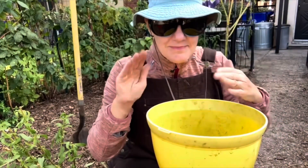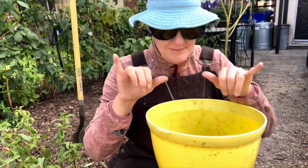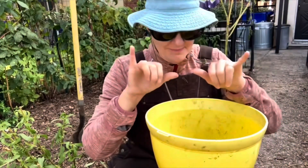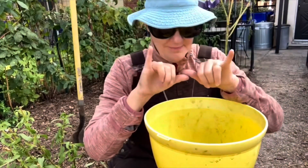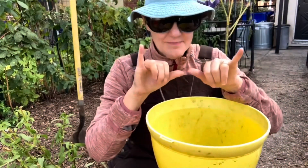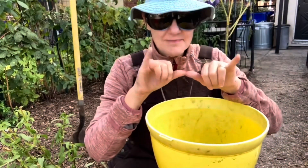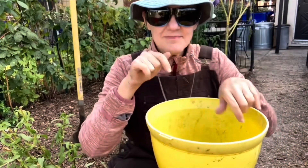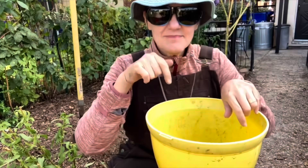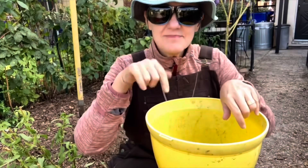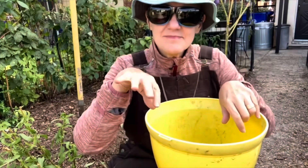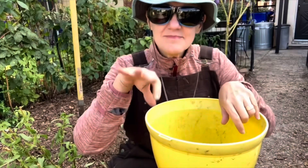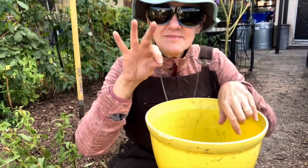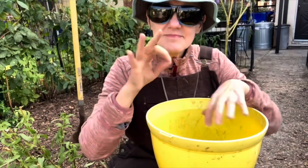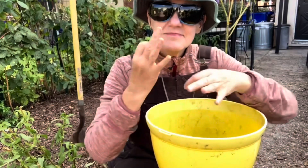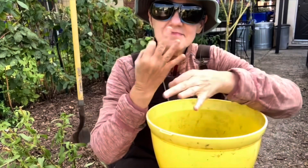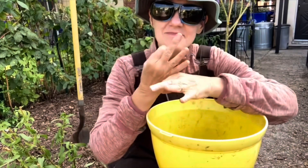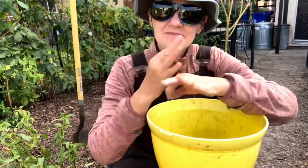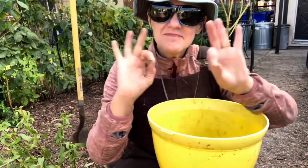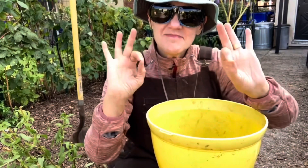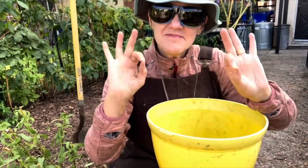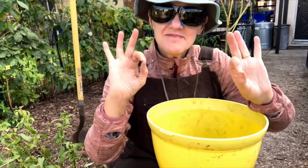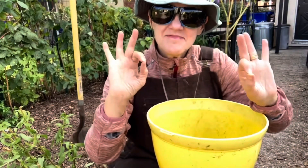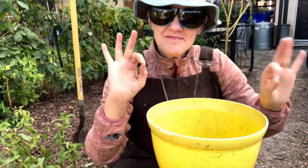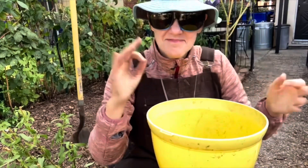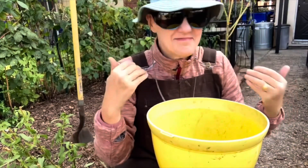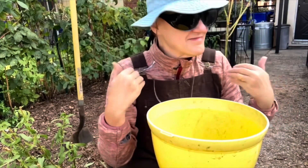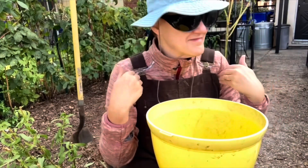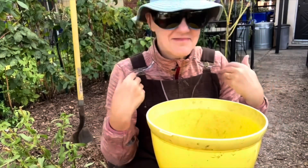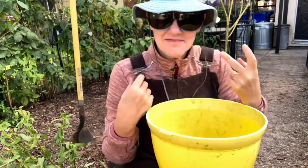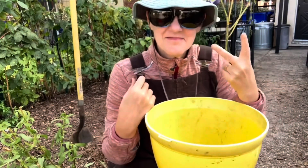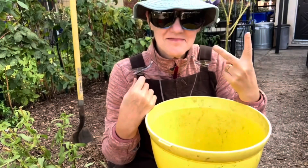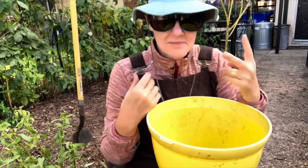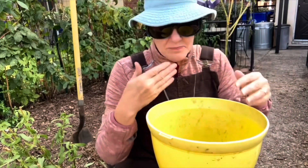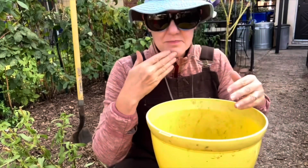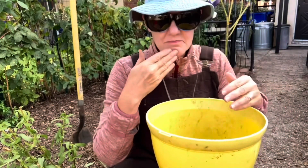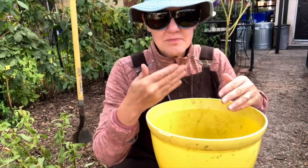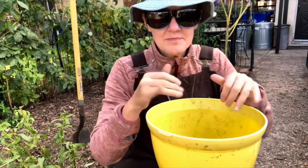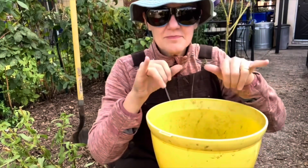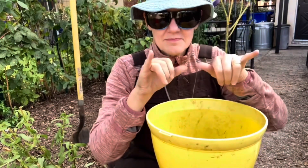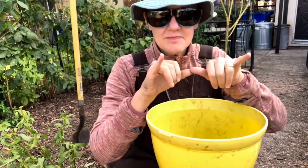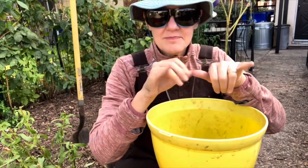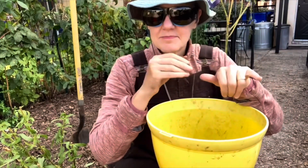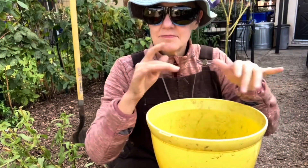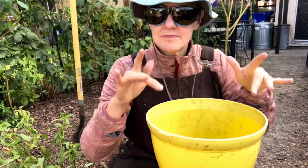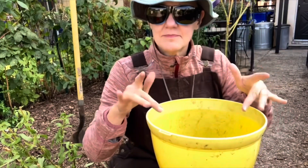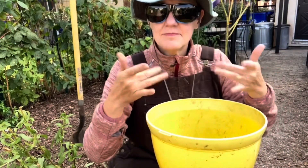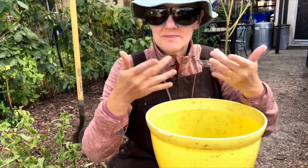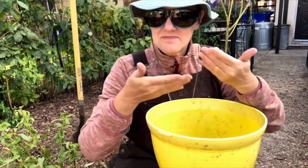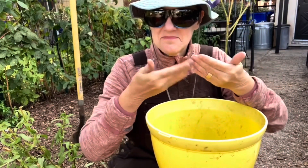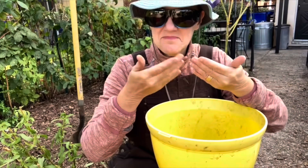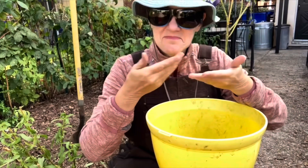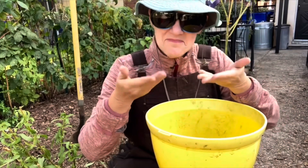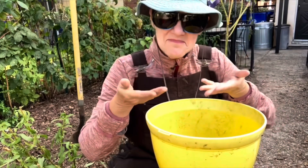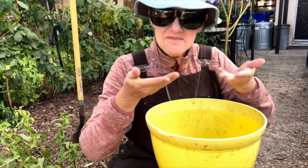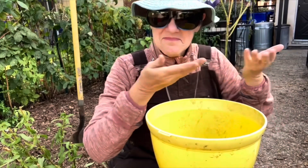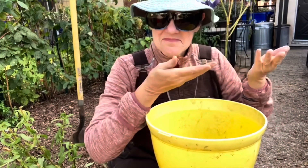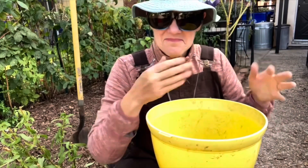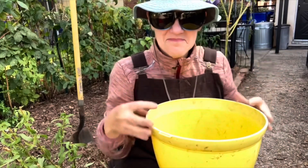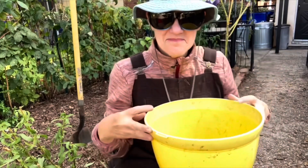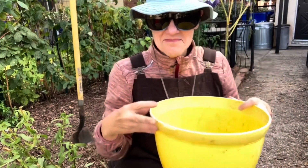sure what the size is. I found it for free. I actually have 2 of them. This will be a good size and it's nice and